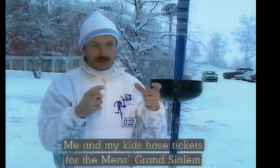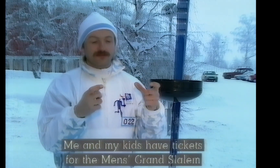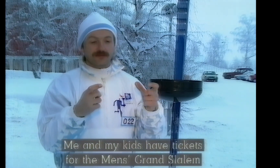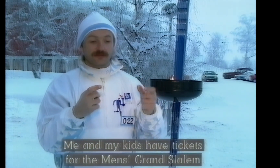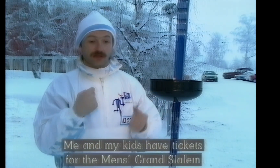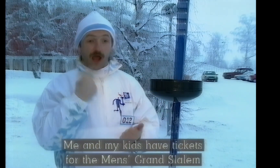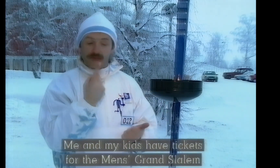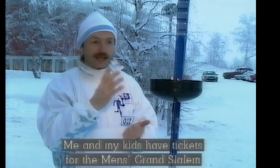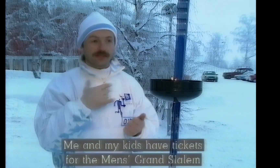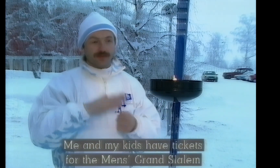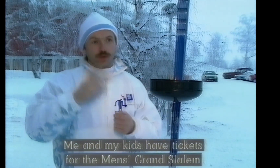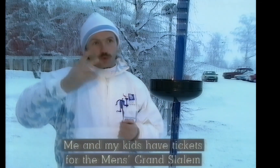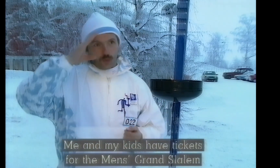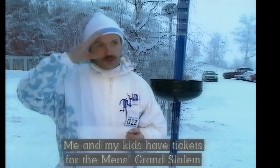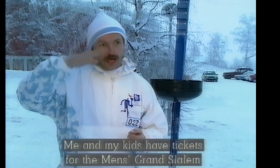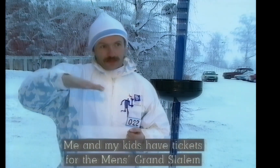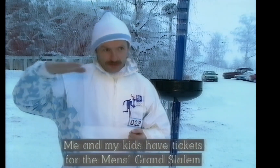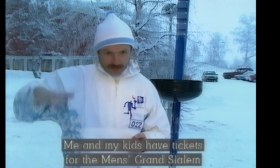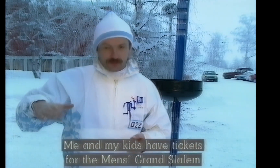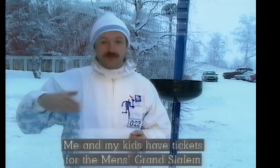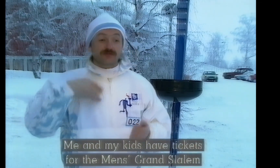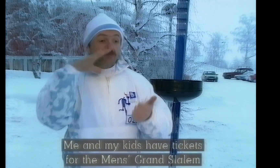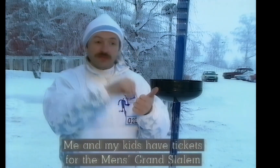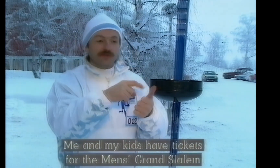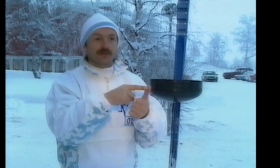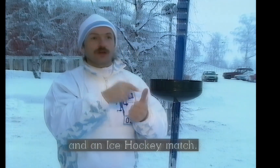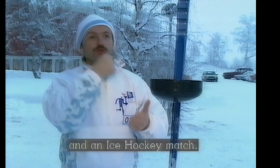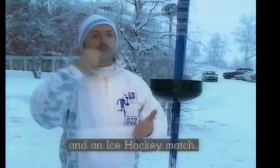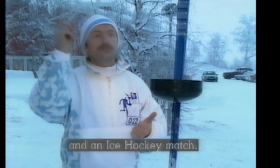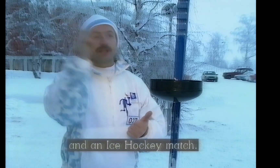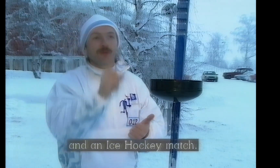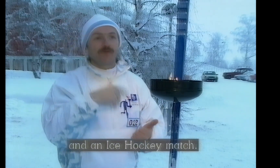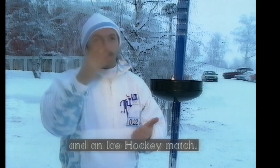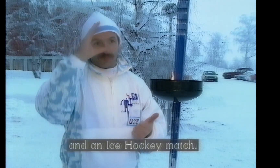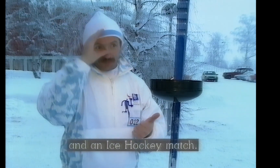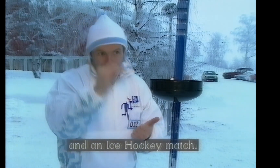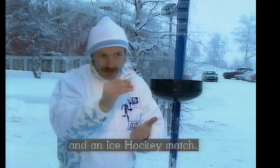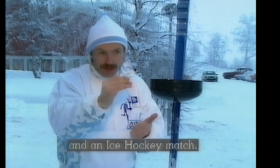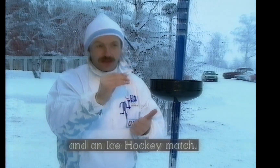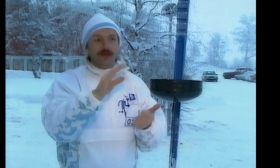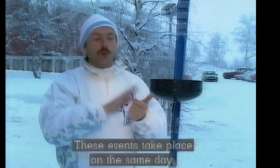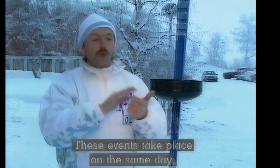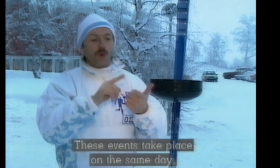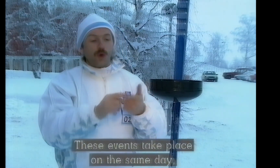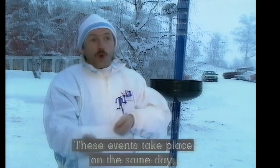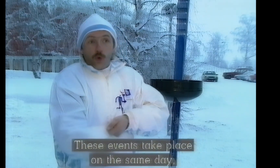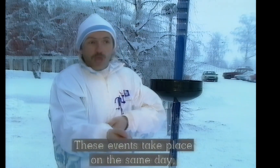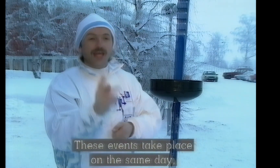And me and my kids have tickets for the men's Grand Slalom and an ice hockey match. These events